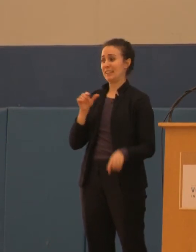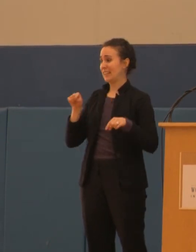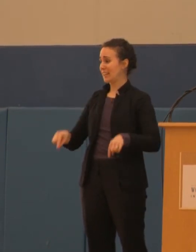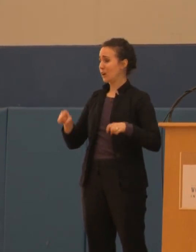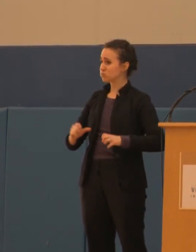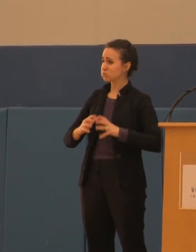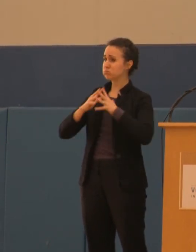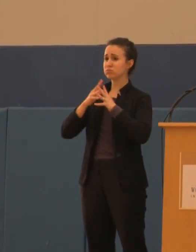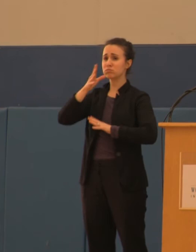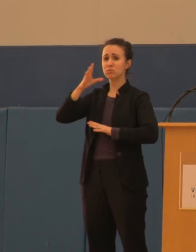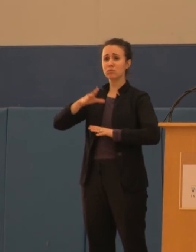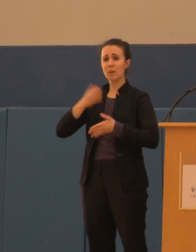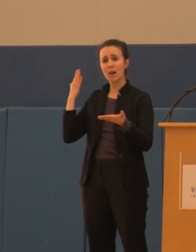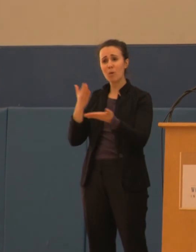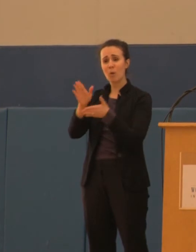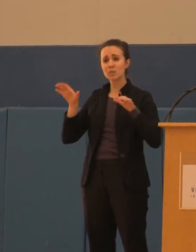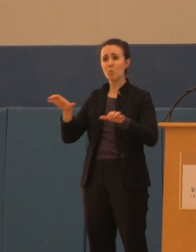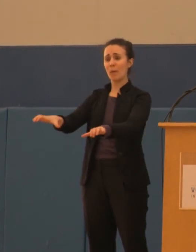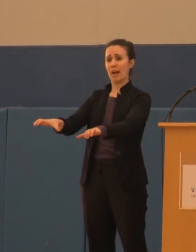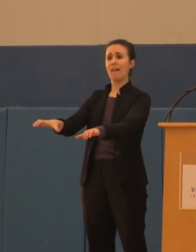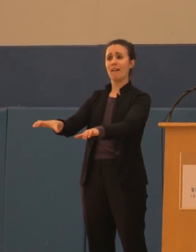of the women's rights movement.